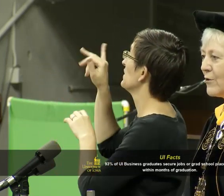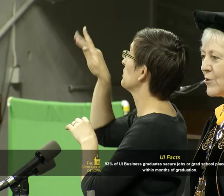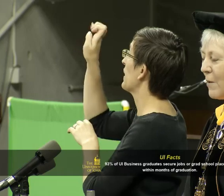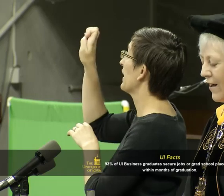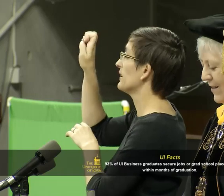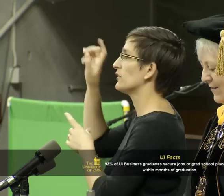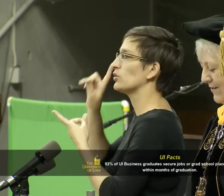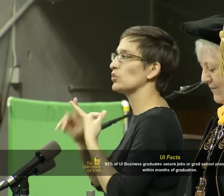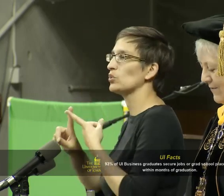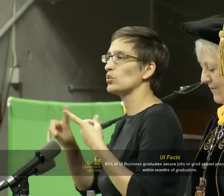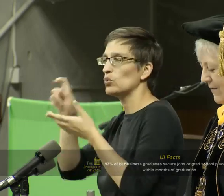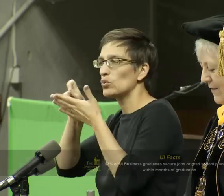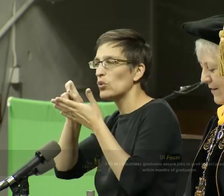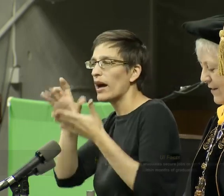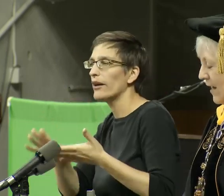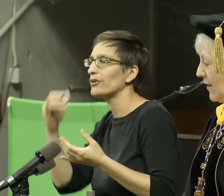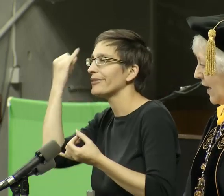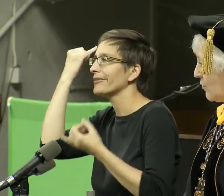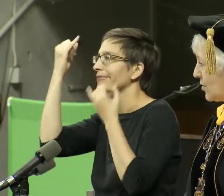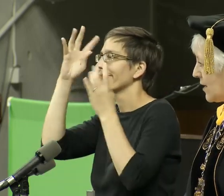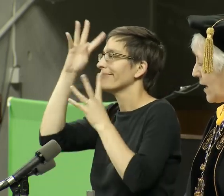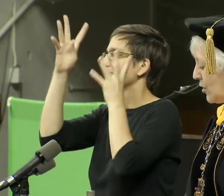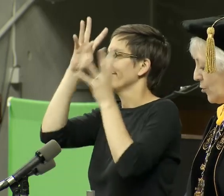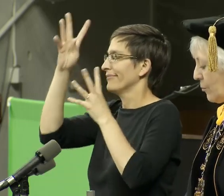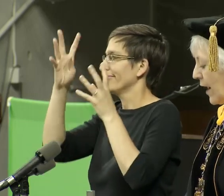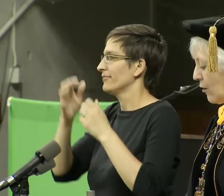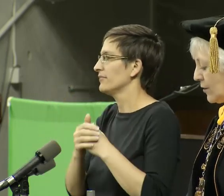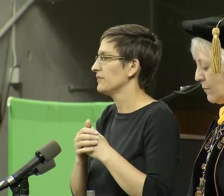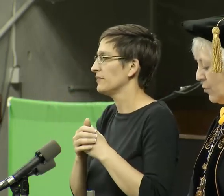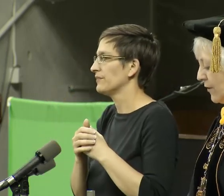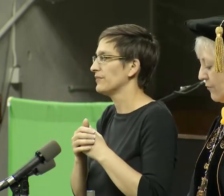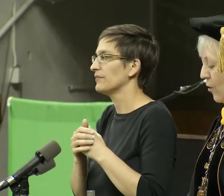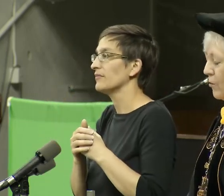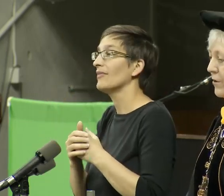the writer's mind. And now today,